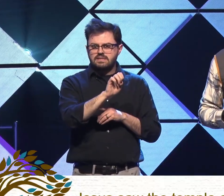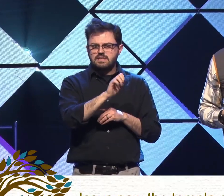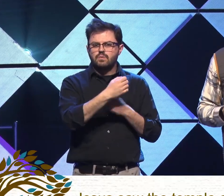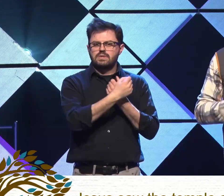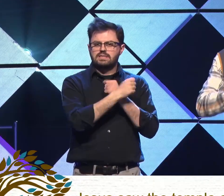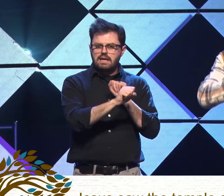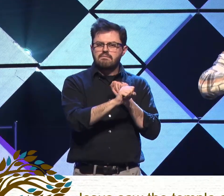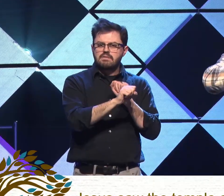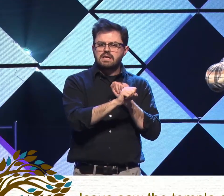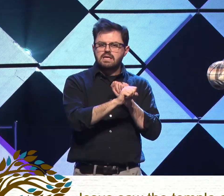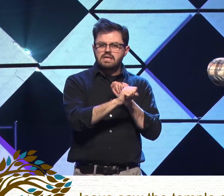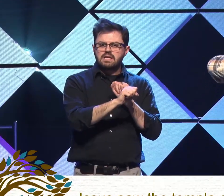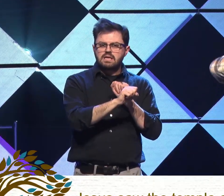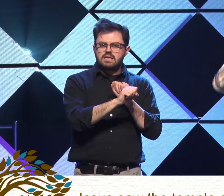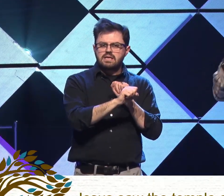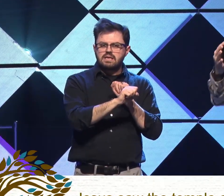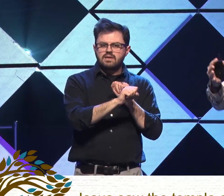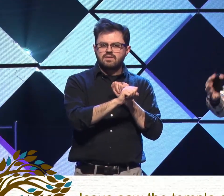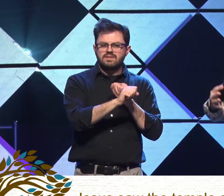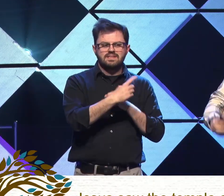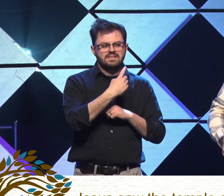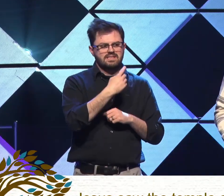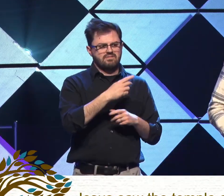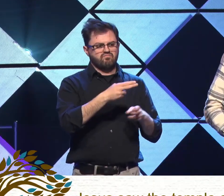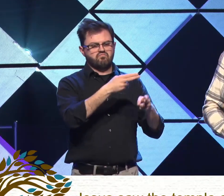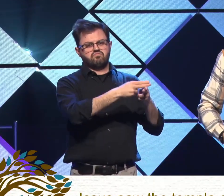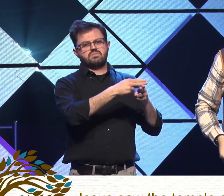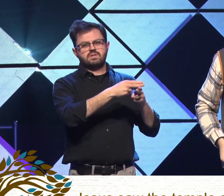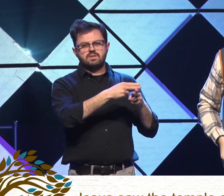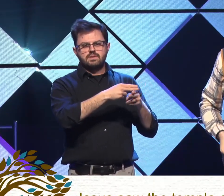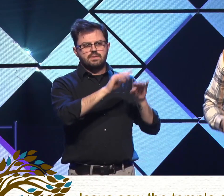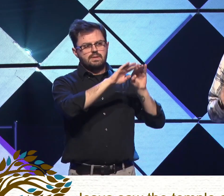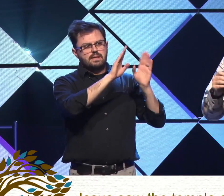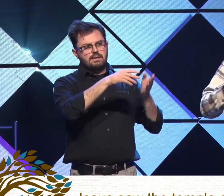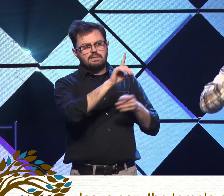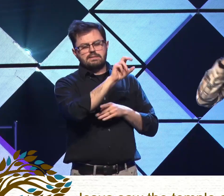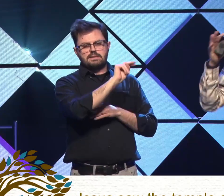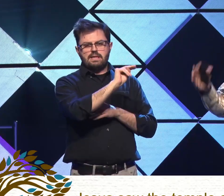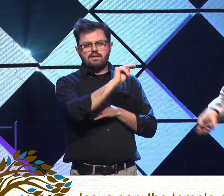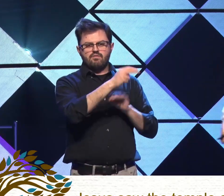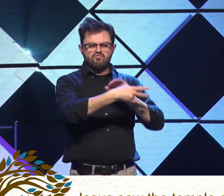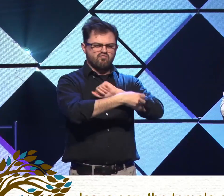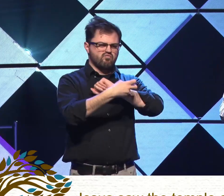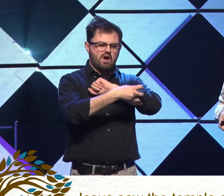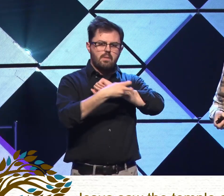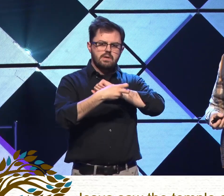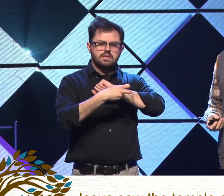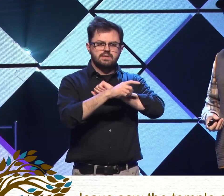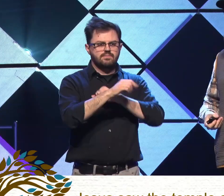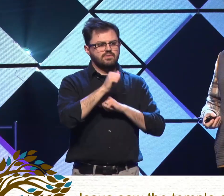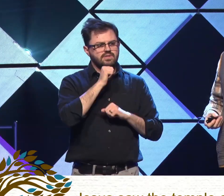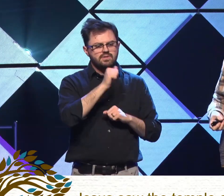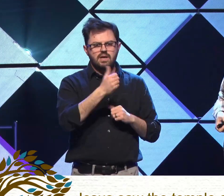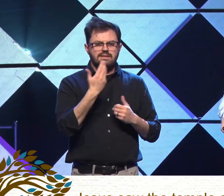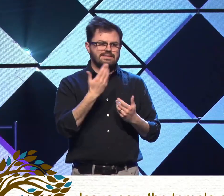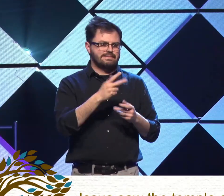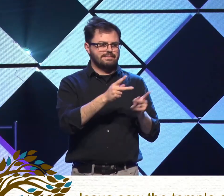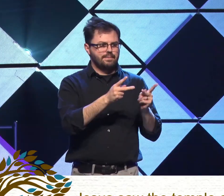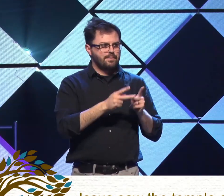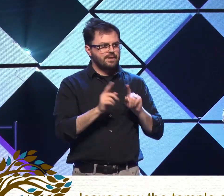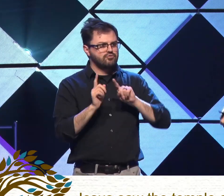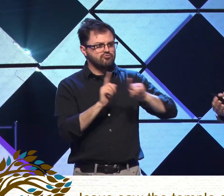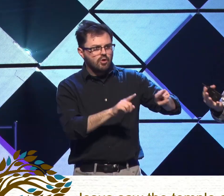injustice safe. When he says it was a den of robbers, it wasn't like necessarily this place where you went to just